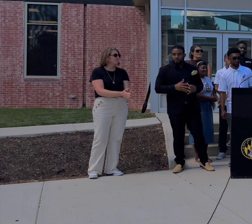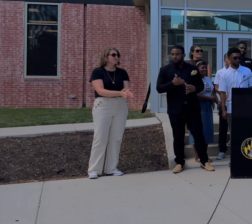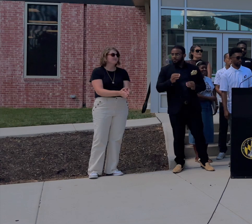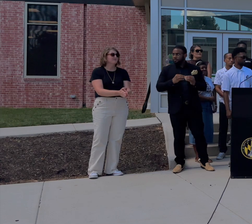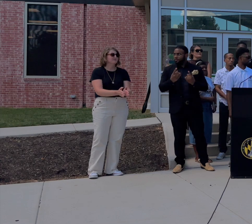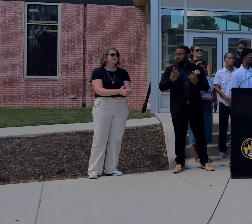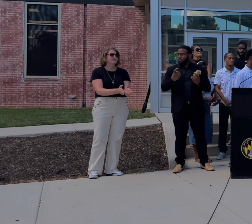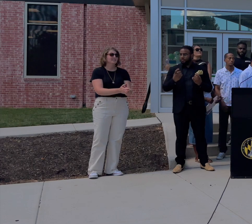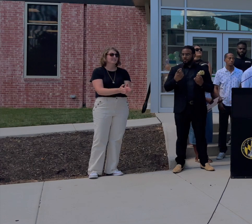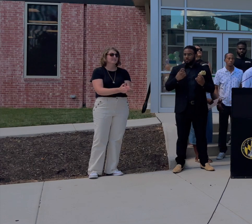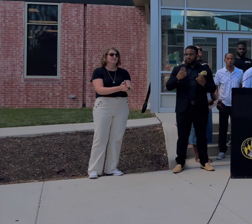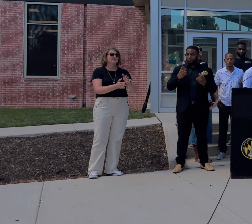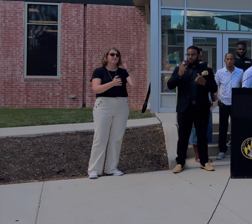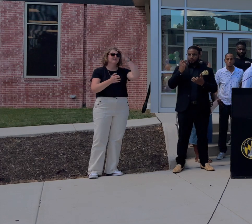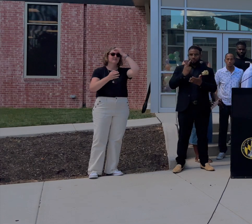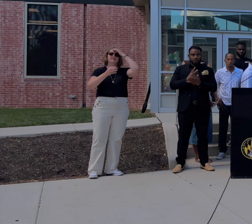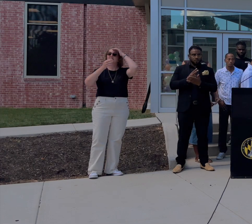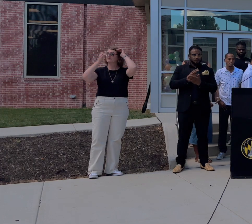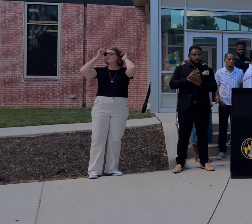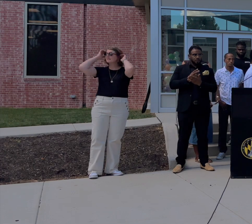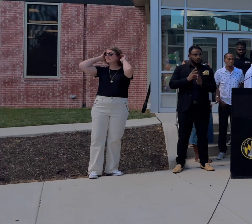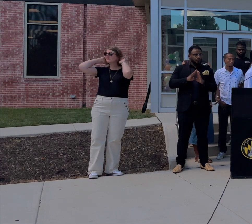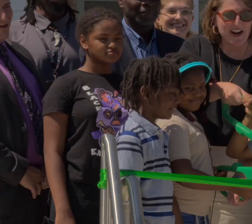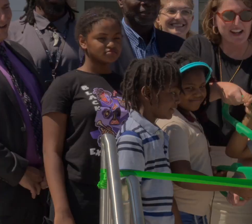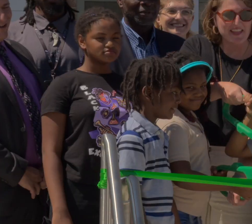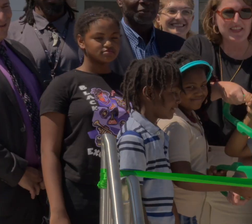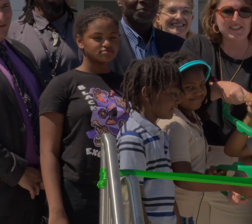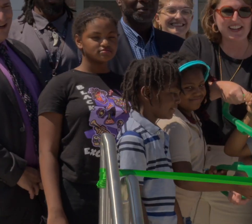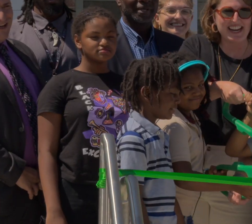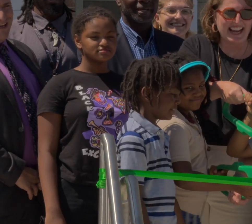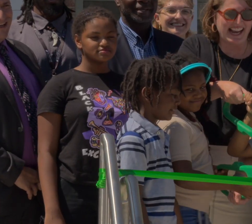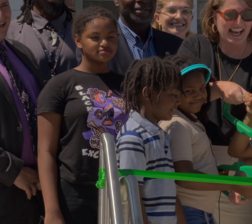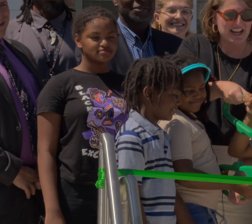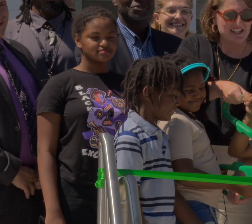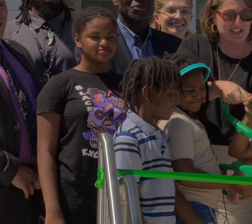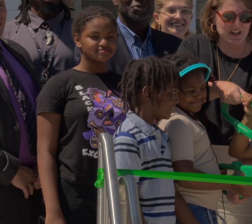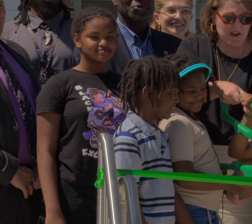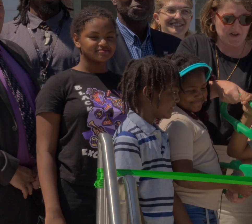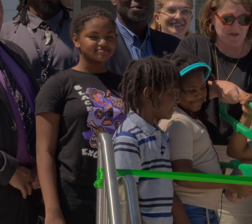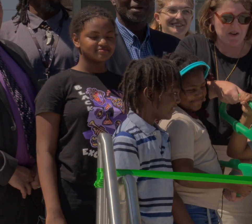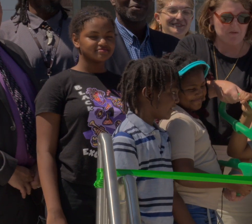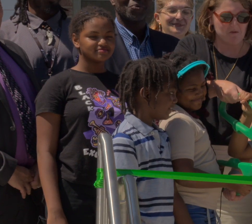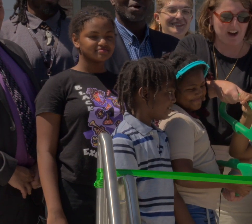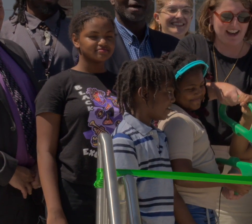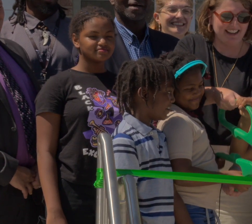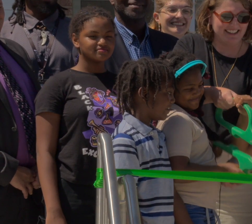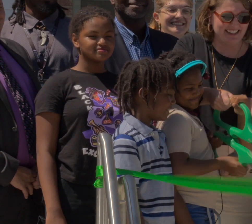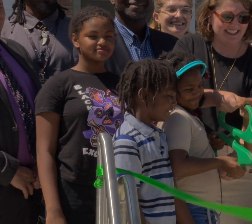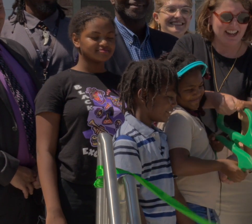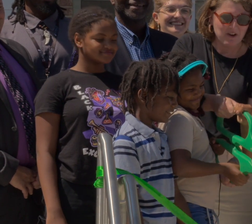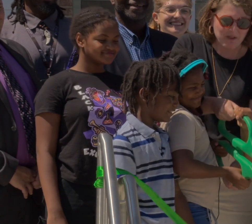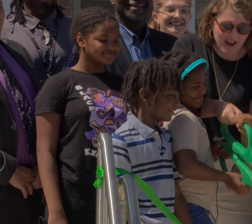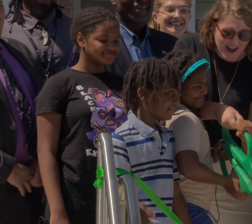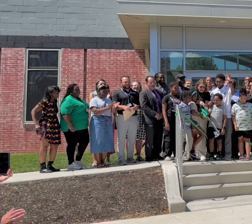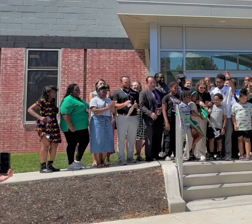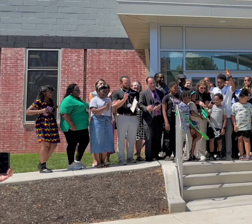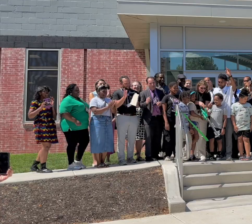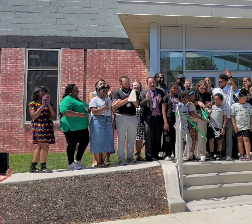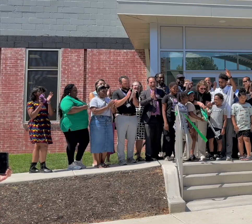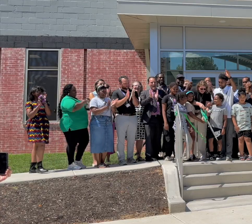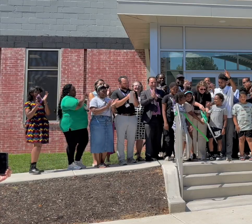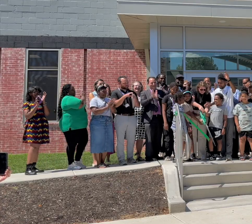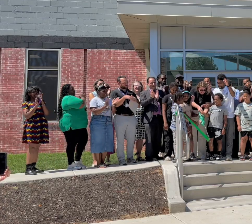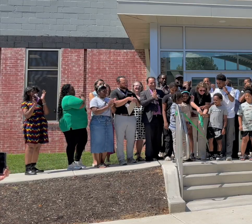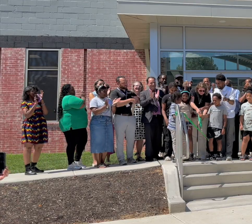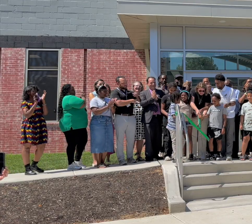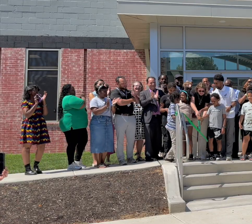more questions? We're officially about to open the doors. 3, 2, 1.